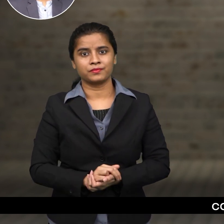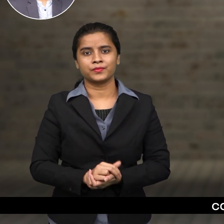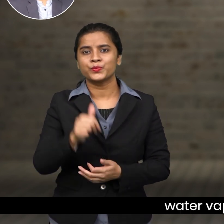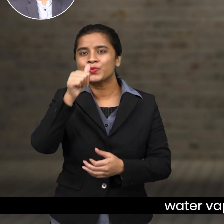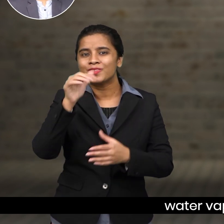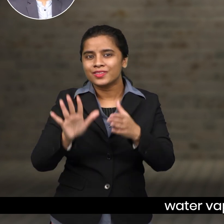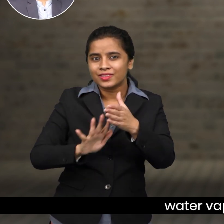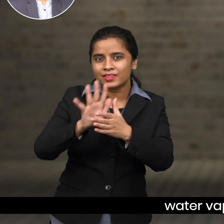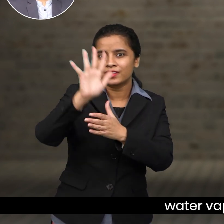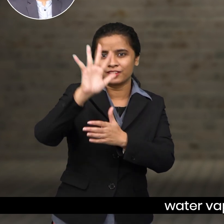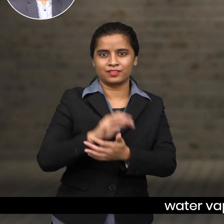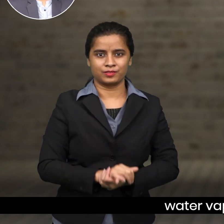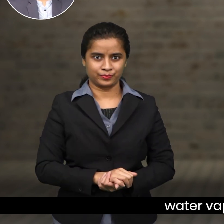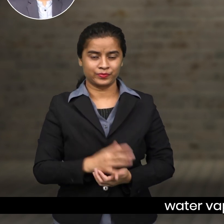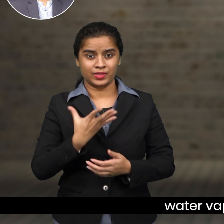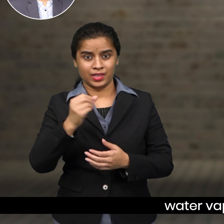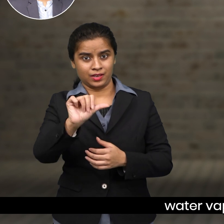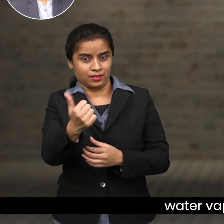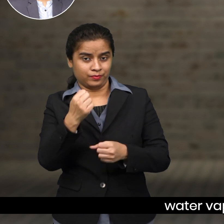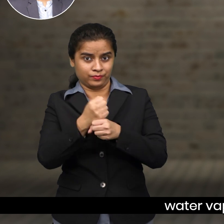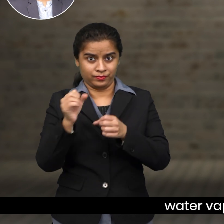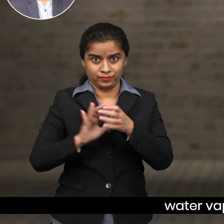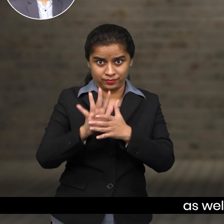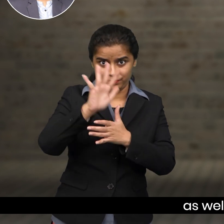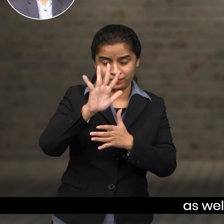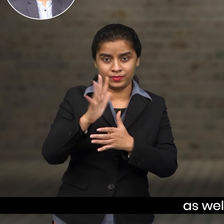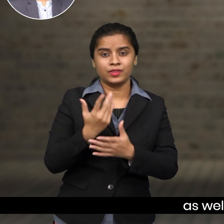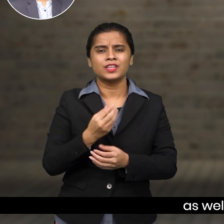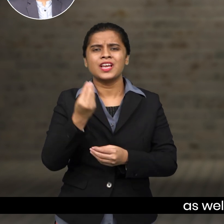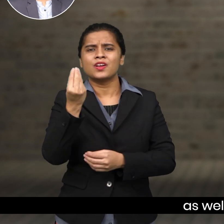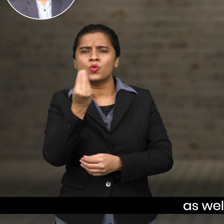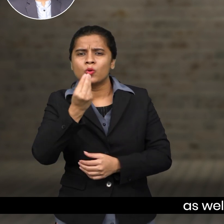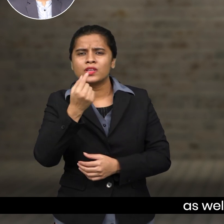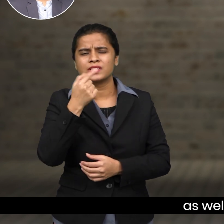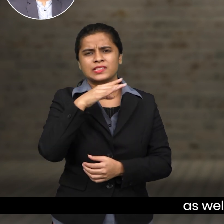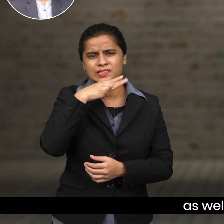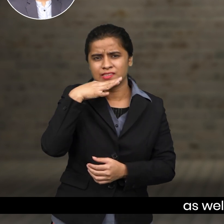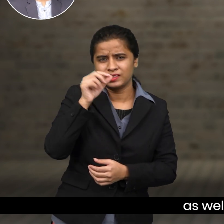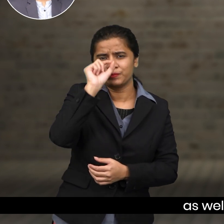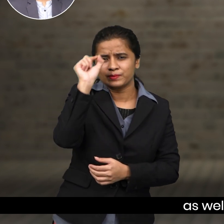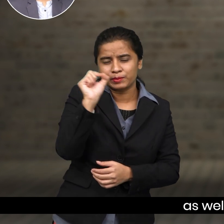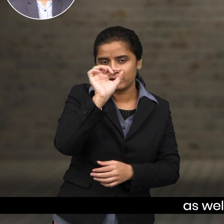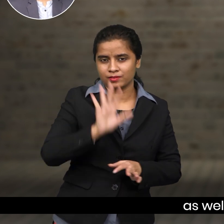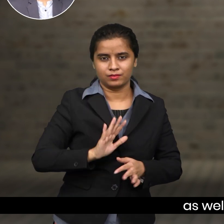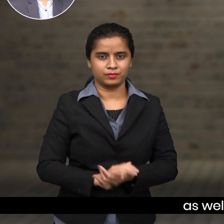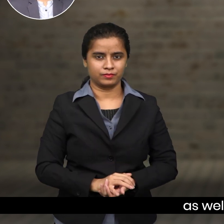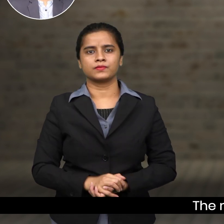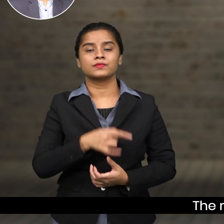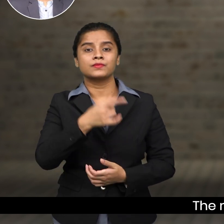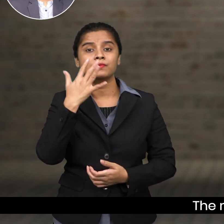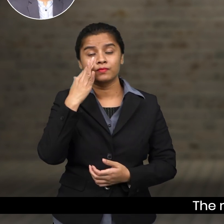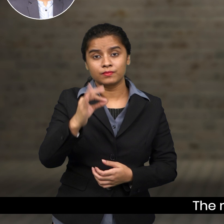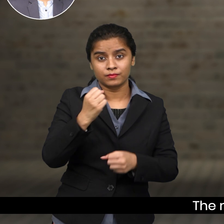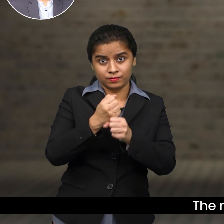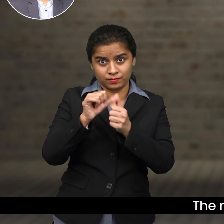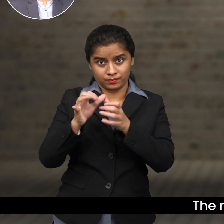dioxide, water vapor, and other gases, as well as dust particles. The